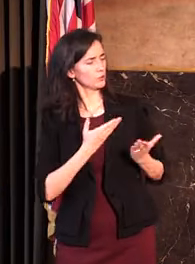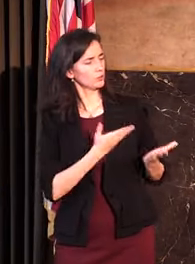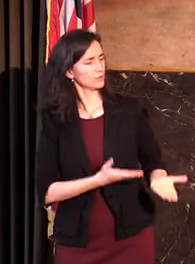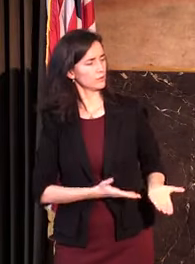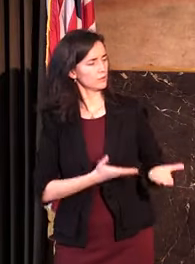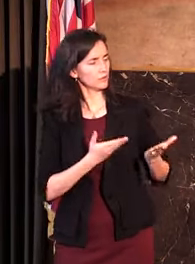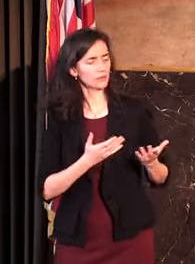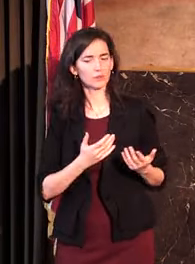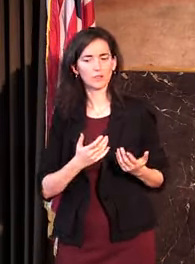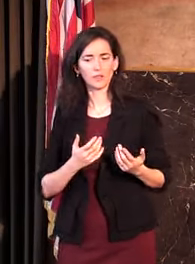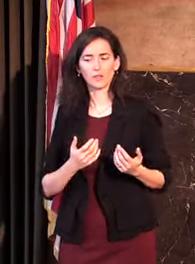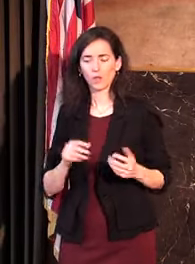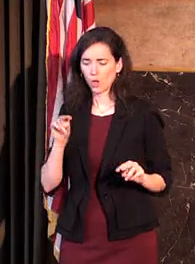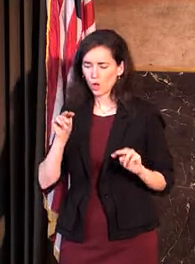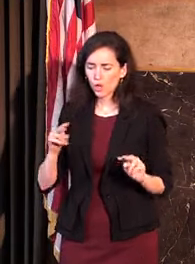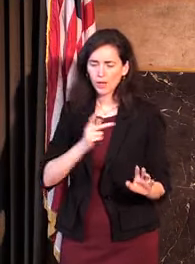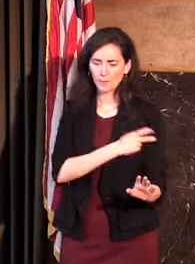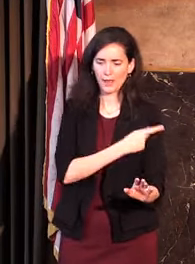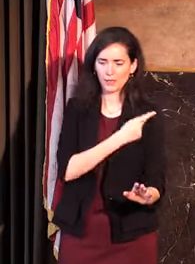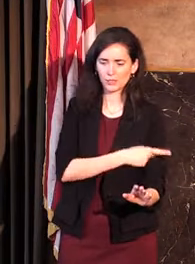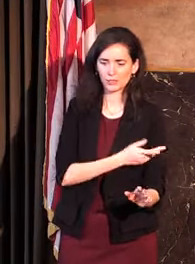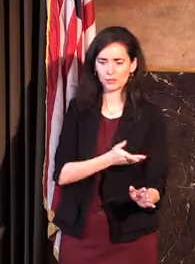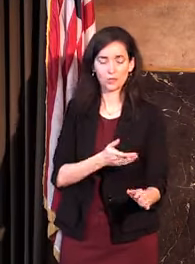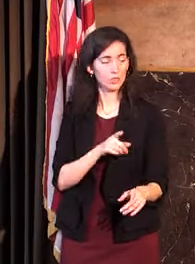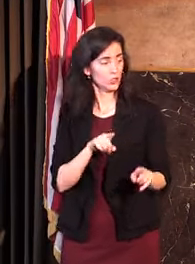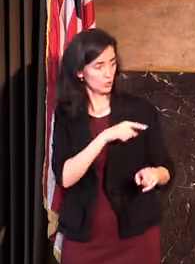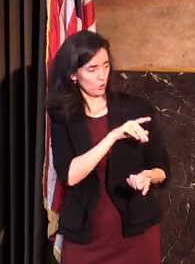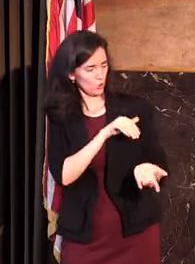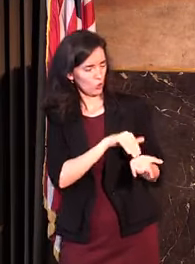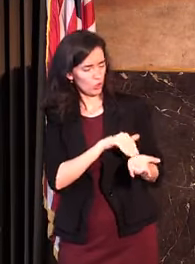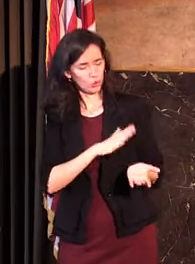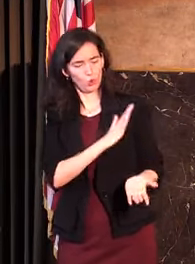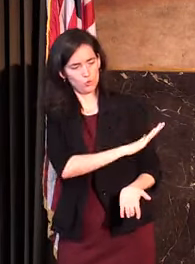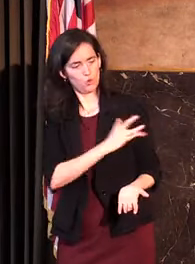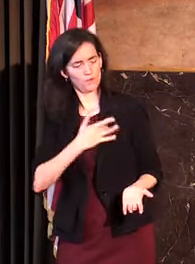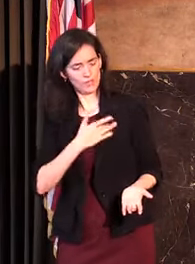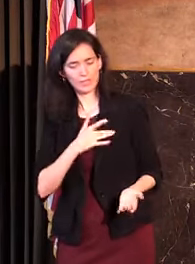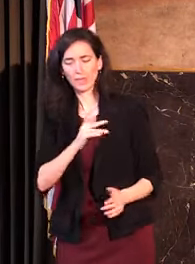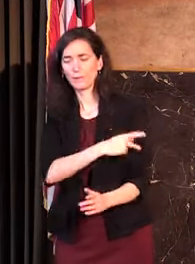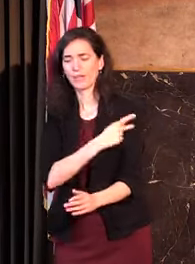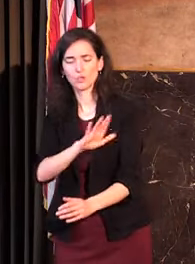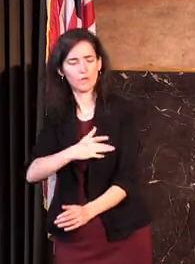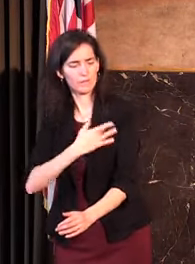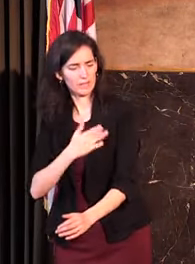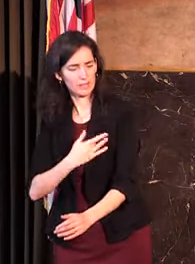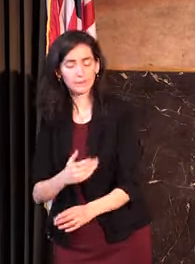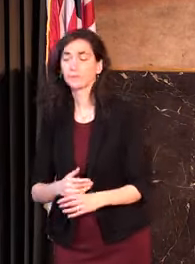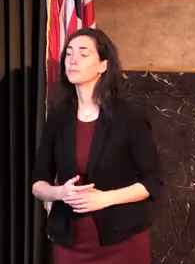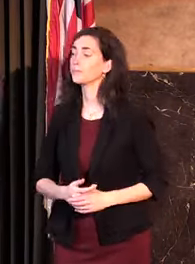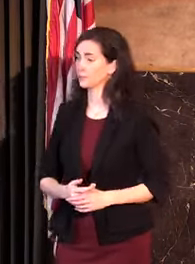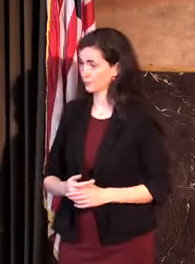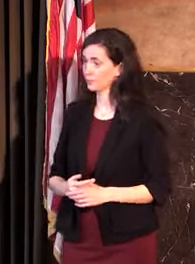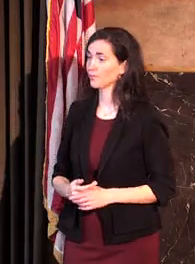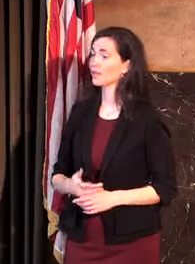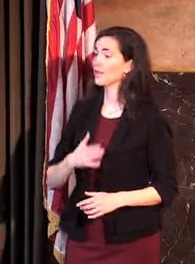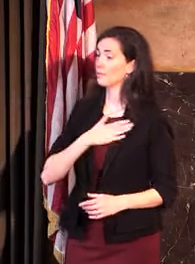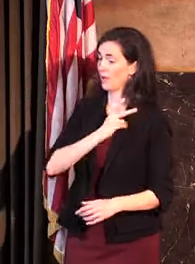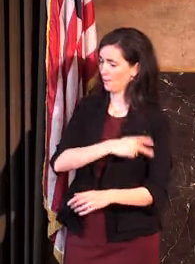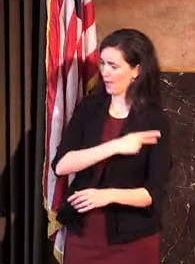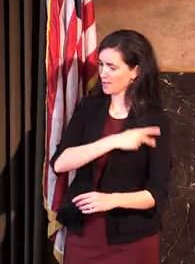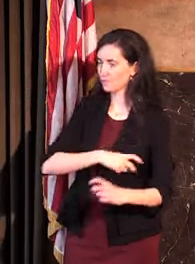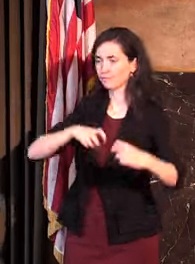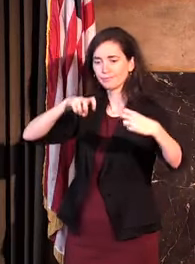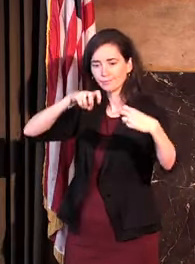were your patients feeling, and sort of were you as a physician feeling in that moment? So from the patient perspective, as I sat with them and